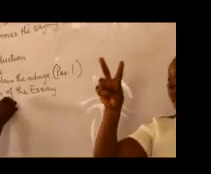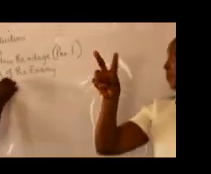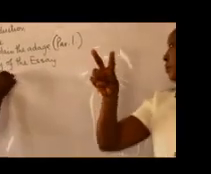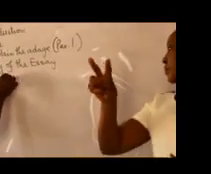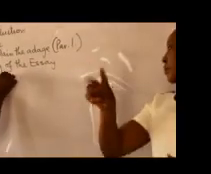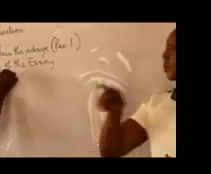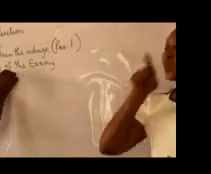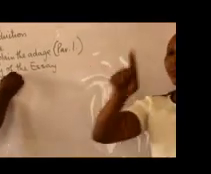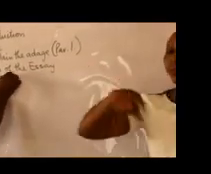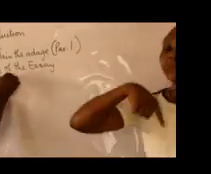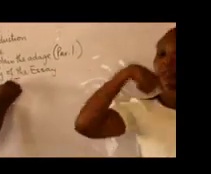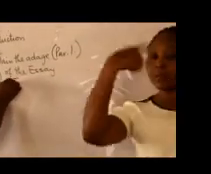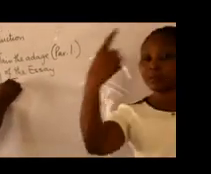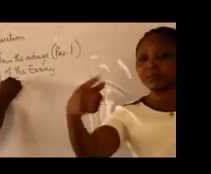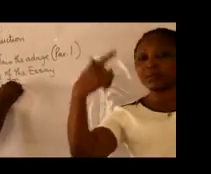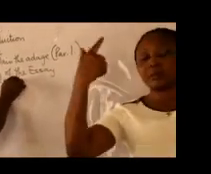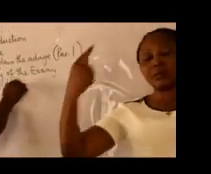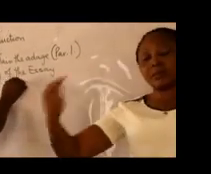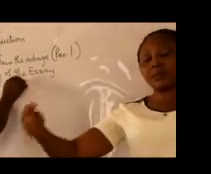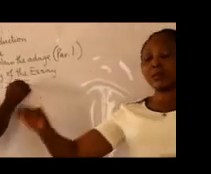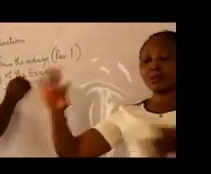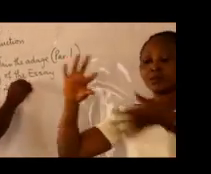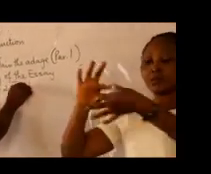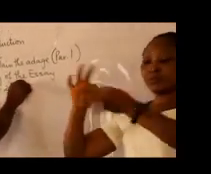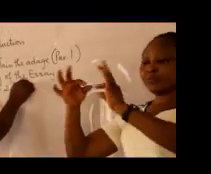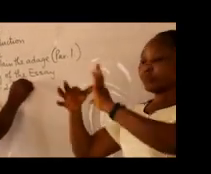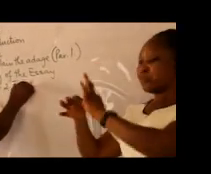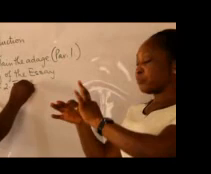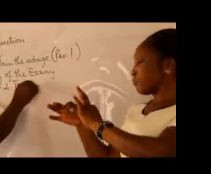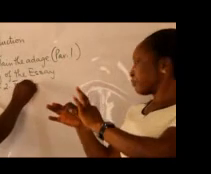you tell the story